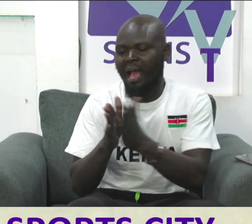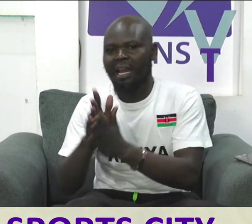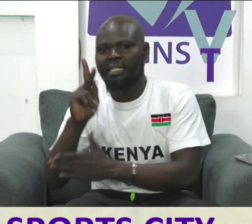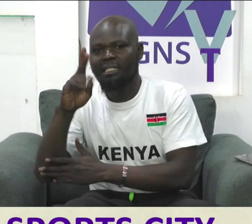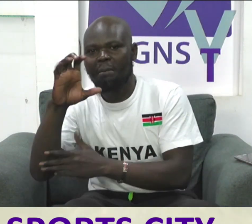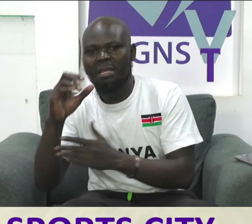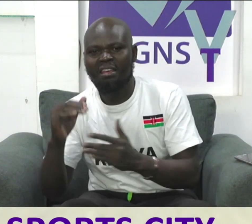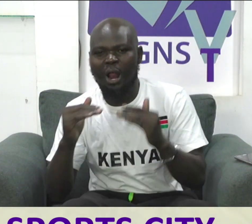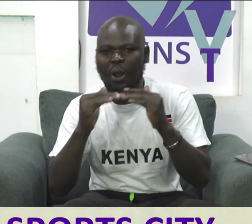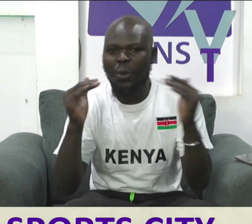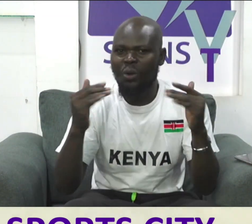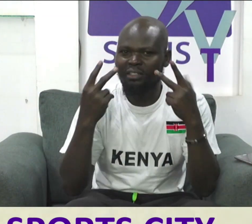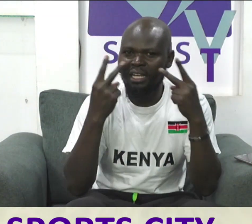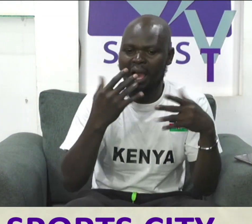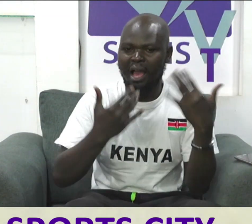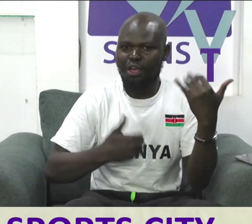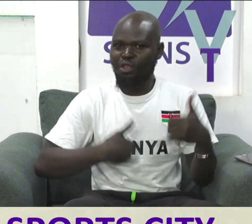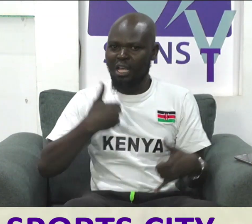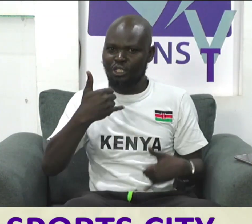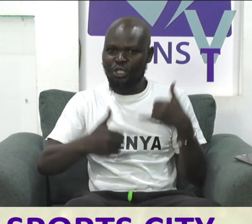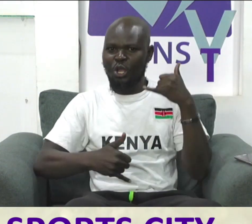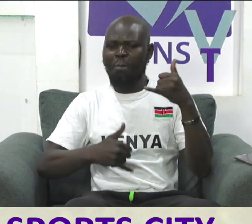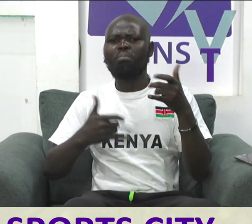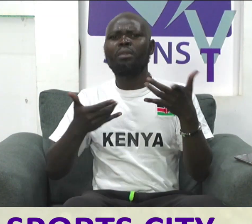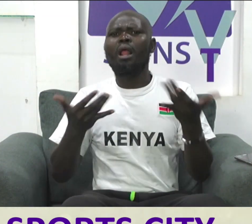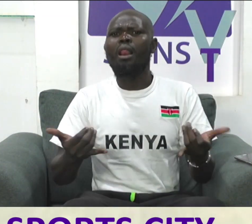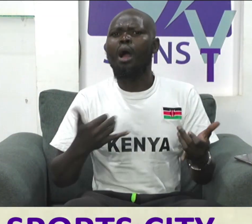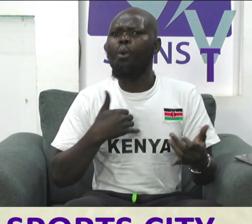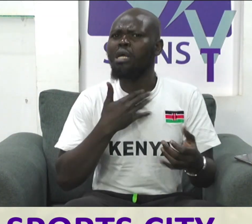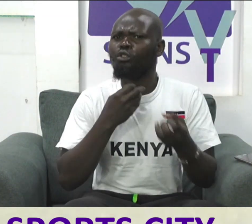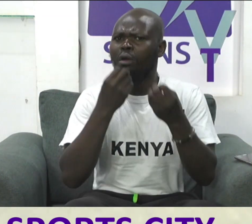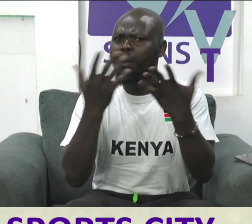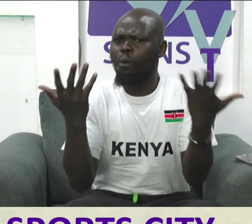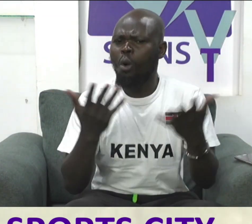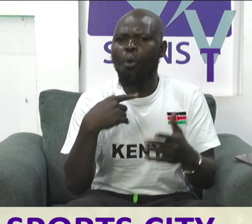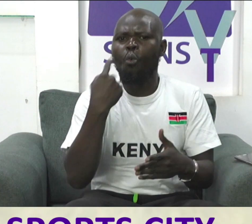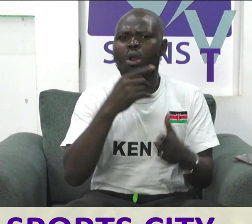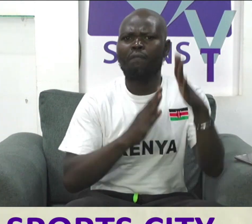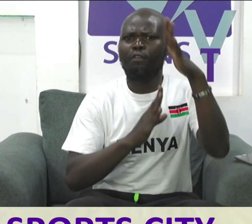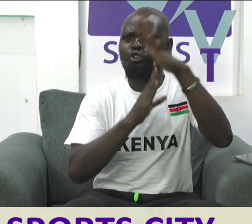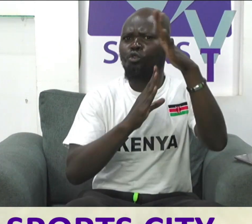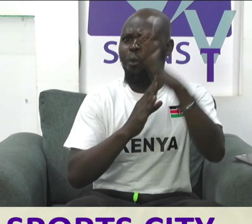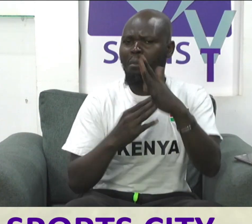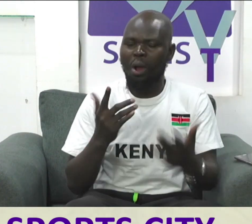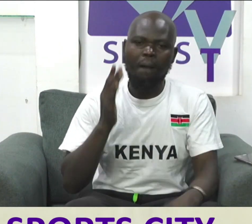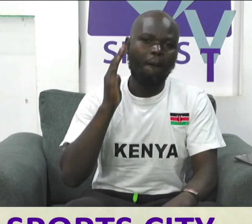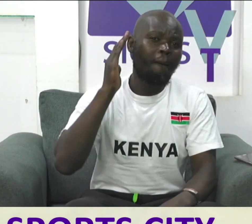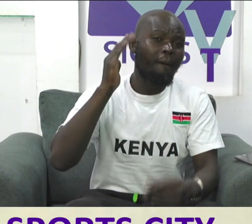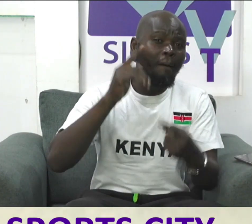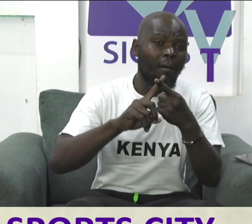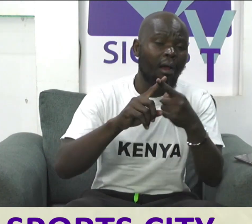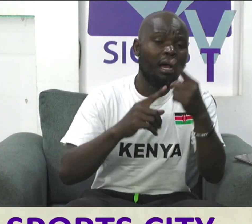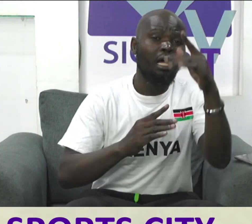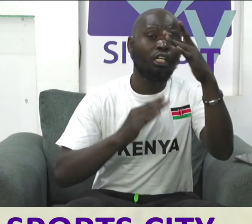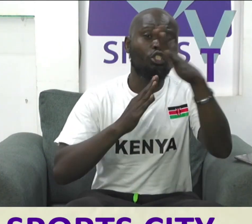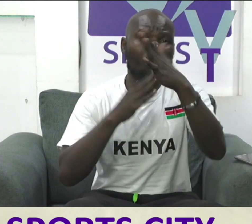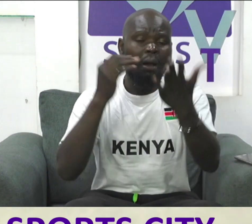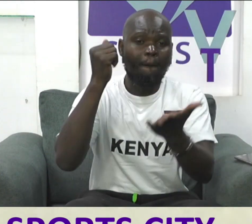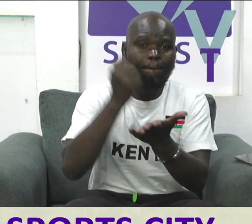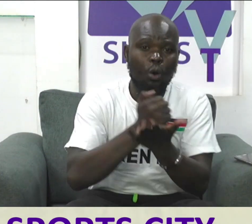that that they have talks and solve what is eating their club. So just